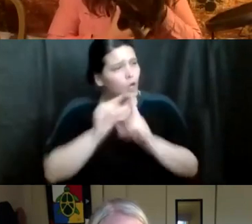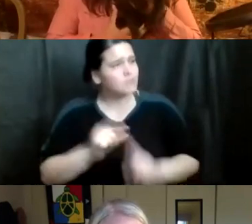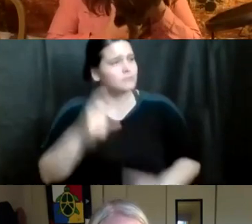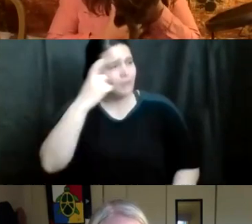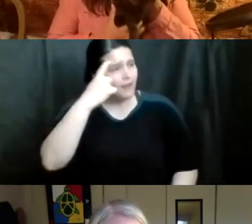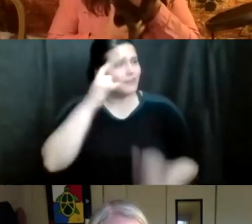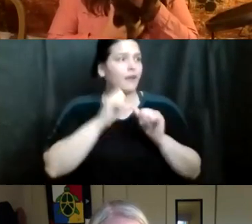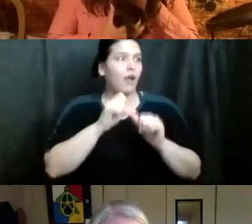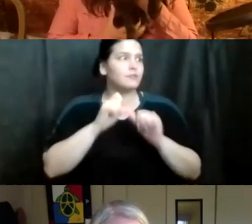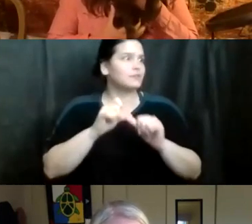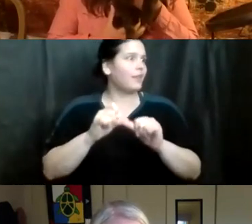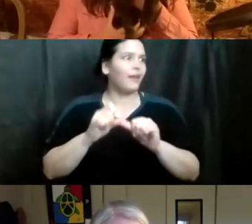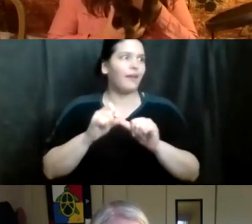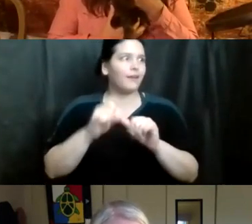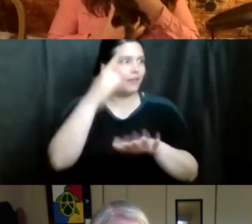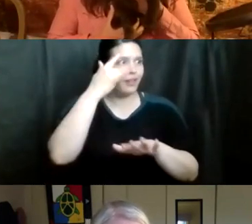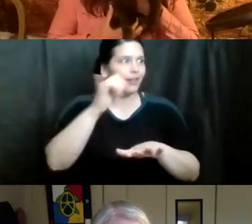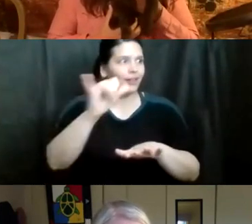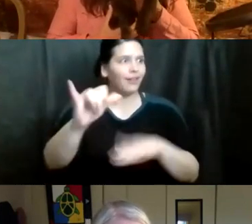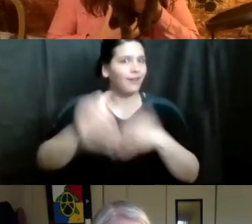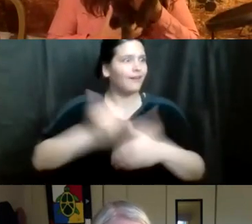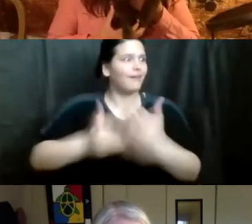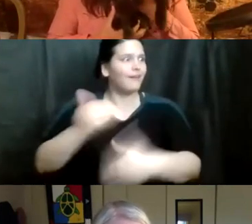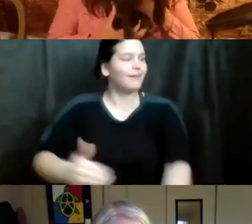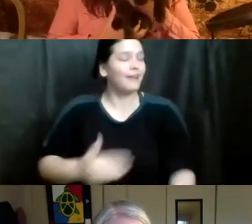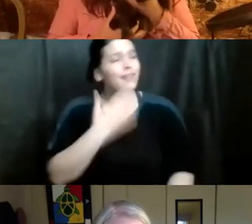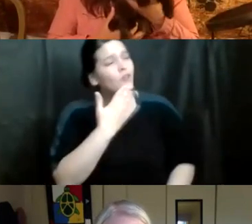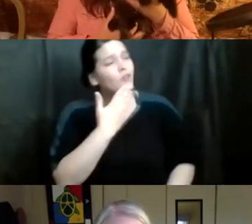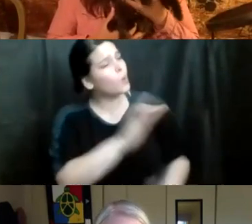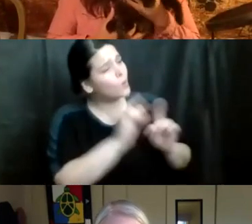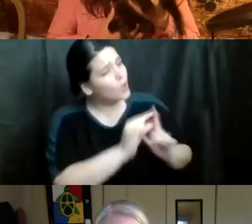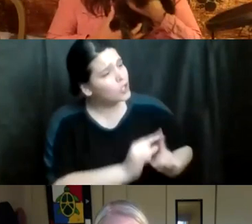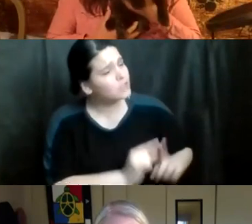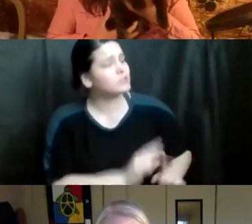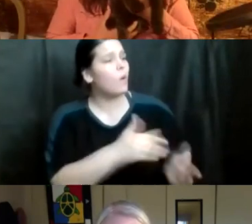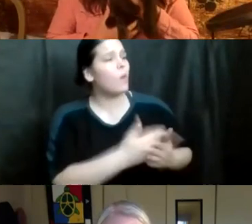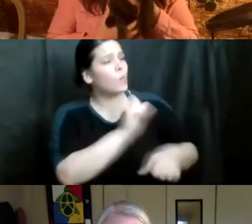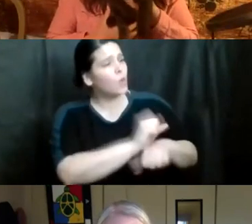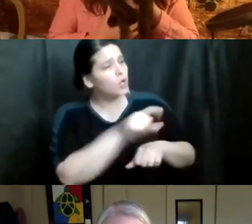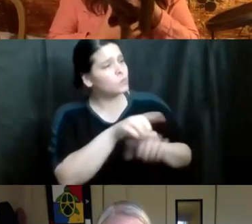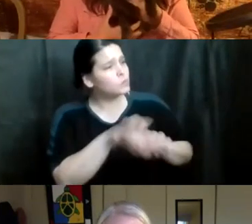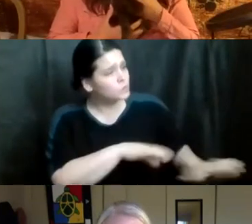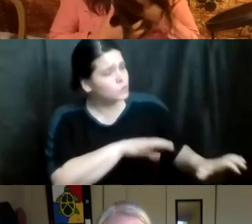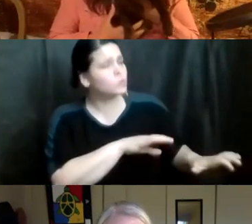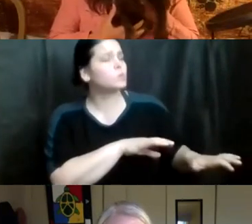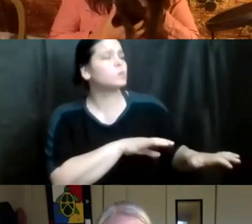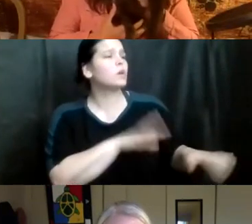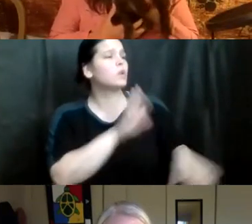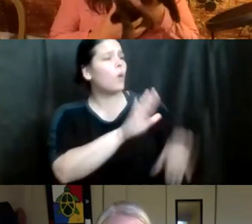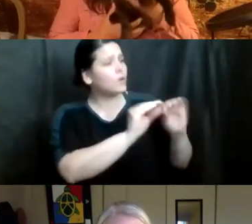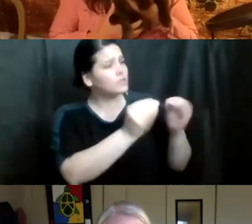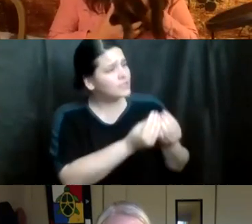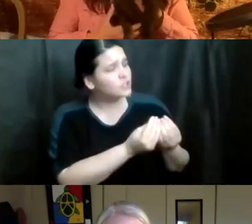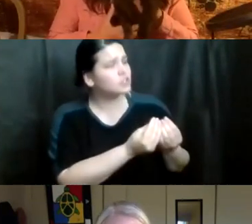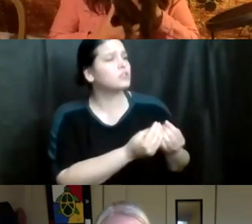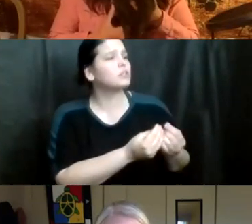well. And thank you for your words and all the work that you do as well in your organization as